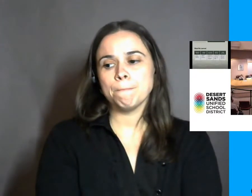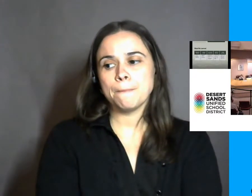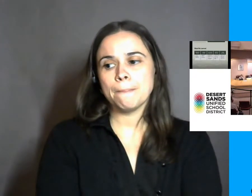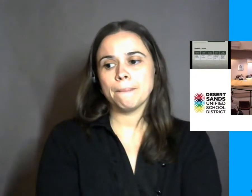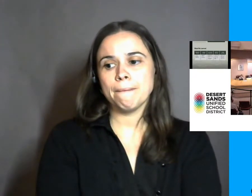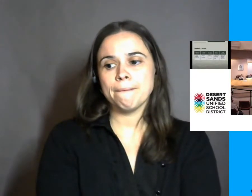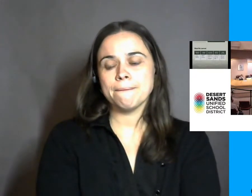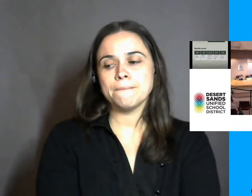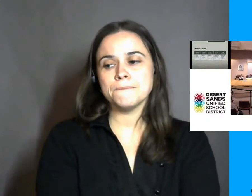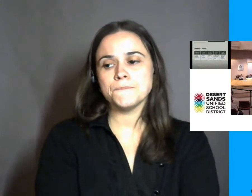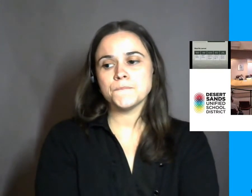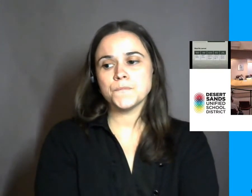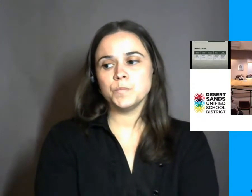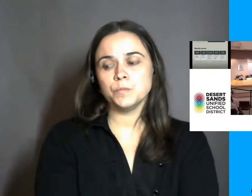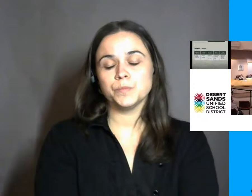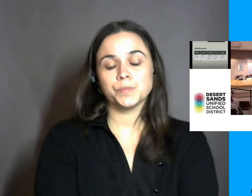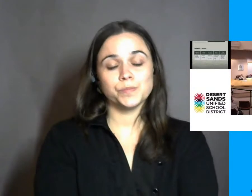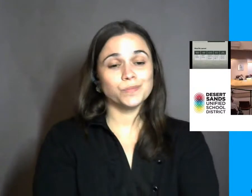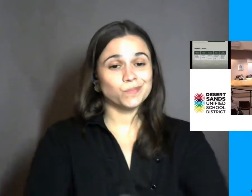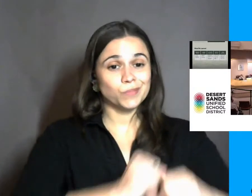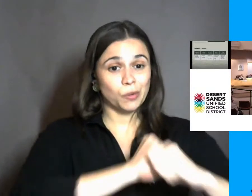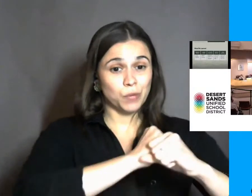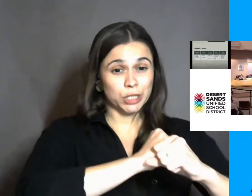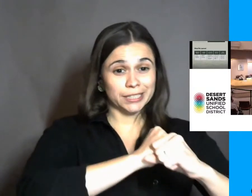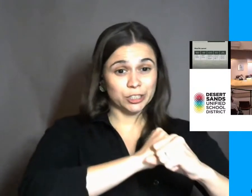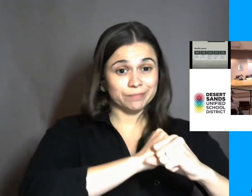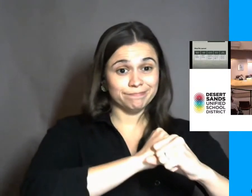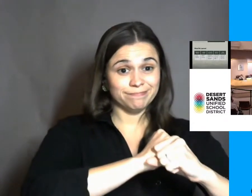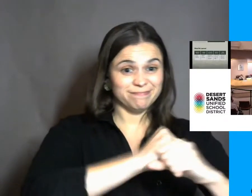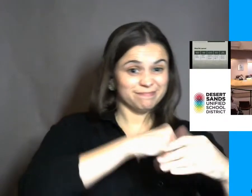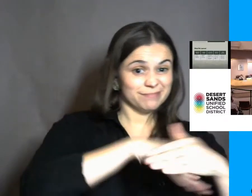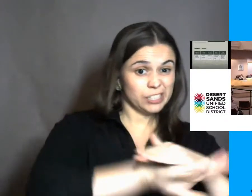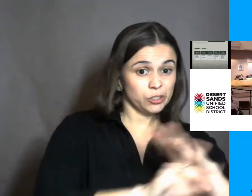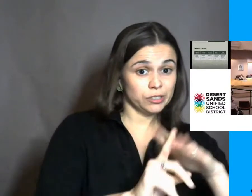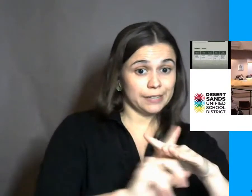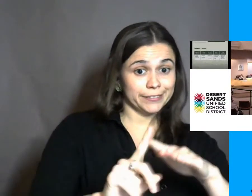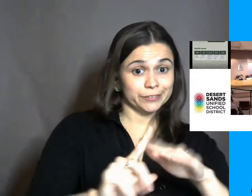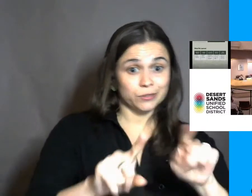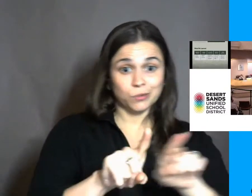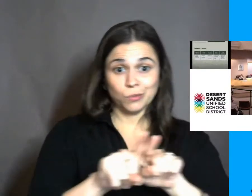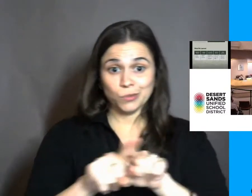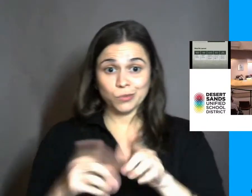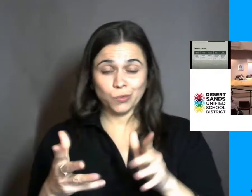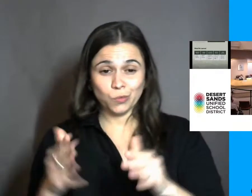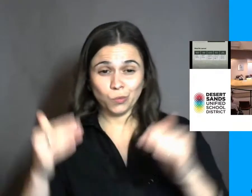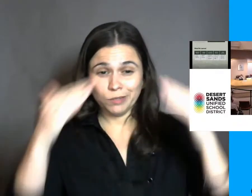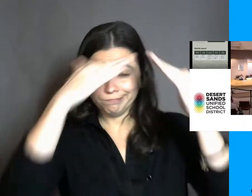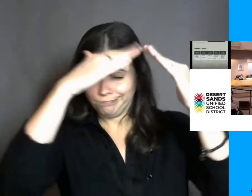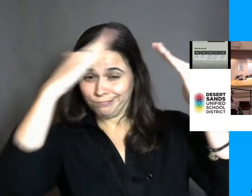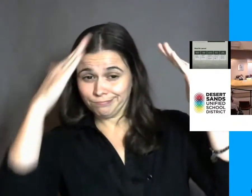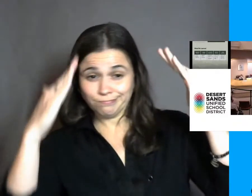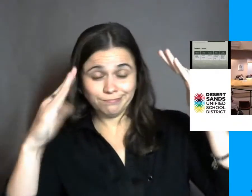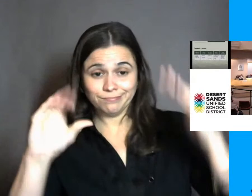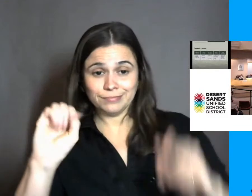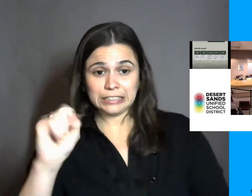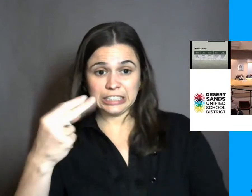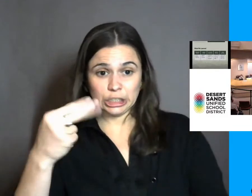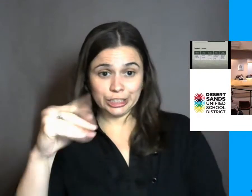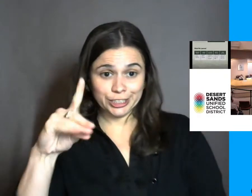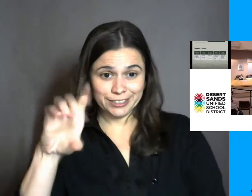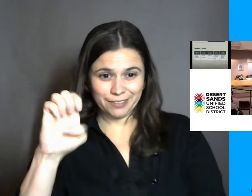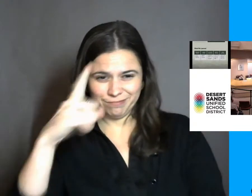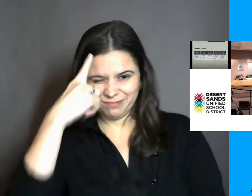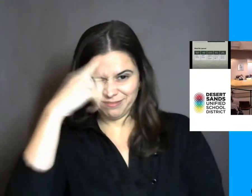that we heard from nearly all stakeholder groups. Is that shade was really important. And what we focused